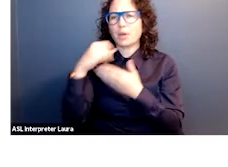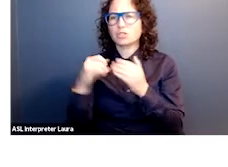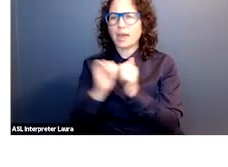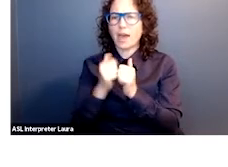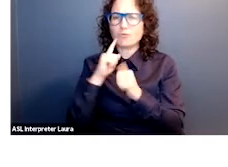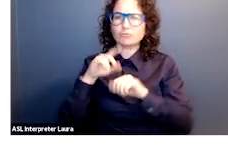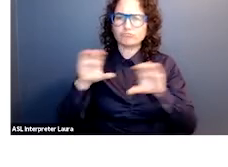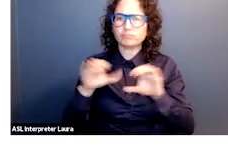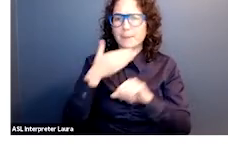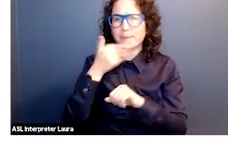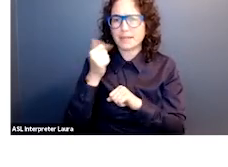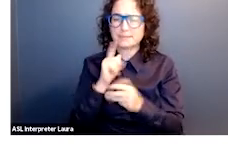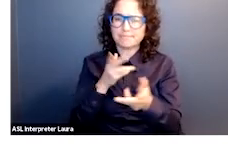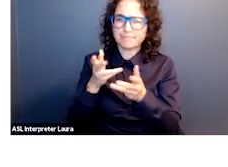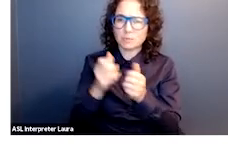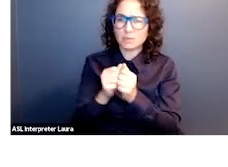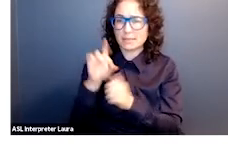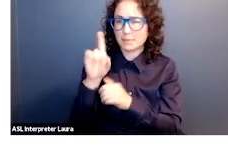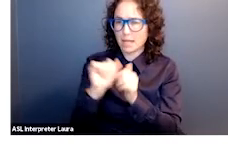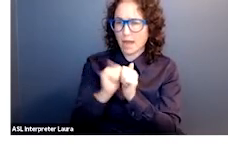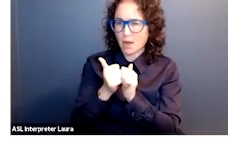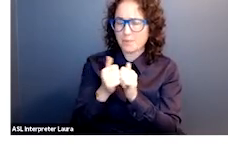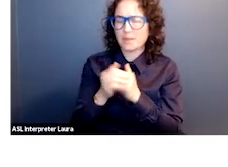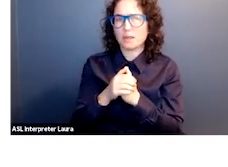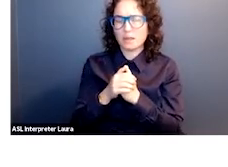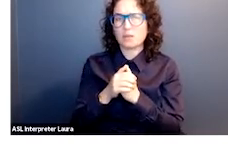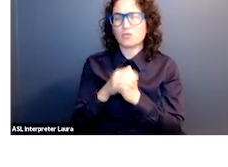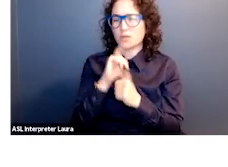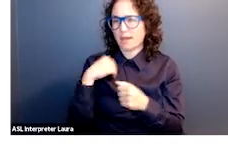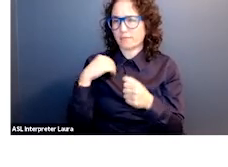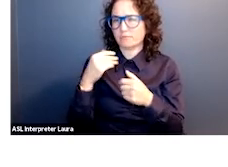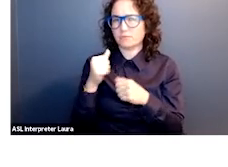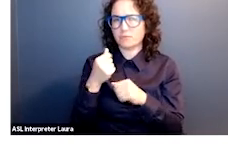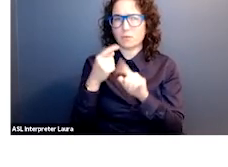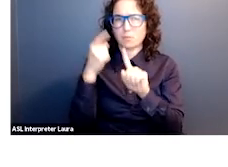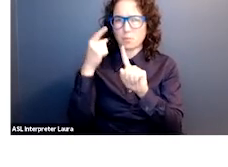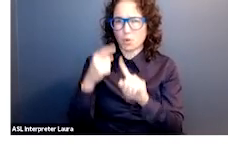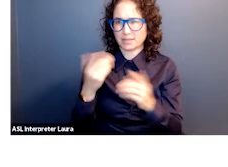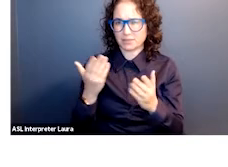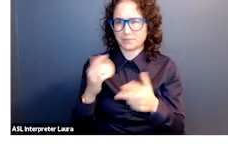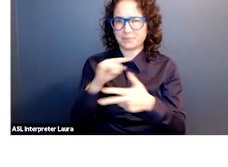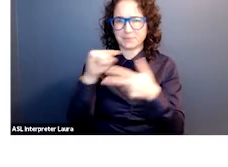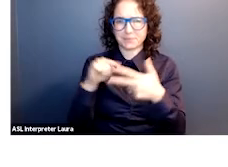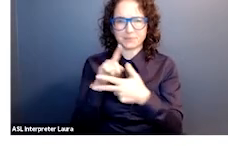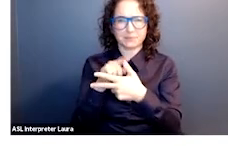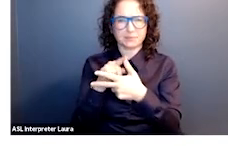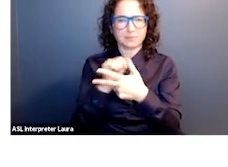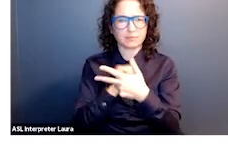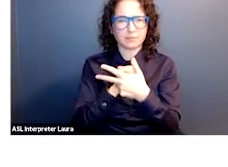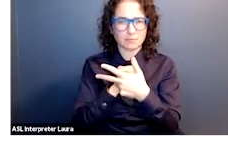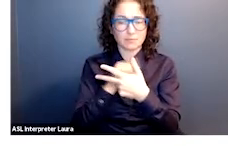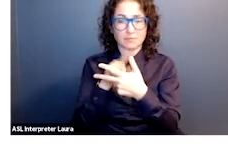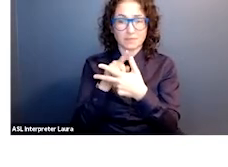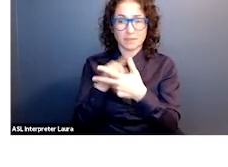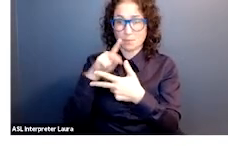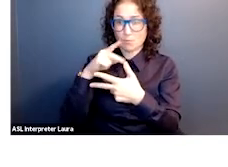in working with disabilities? I have 3 points here. First is this project